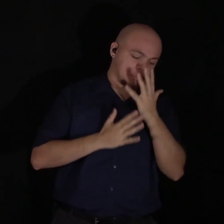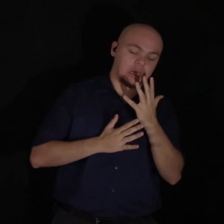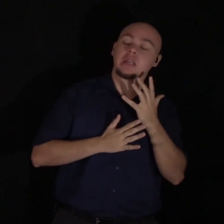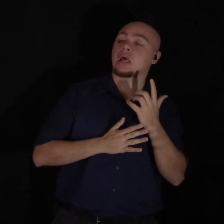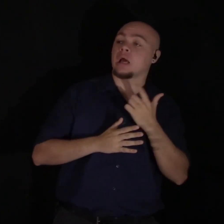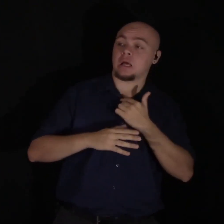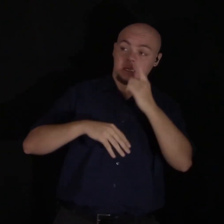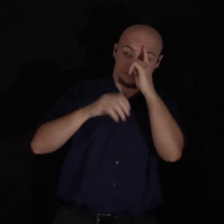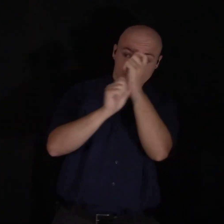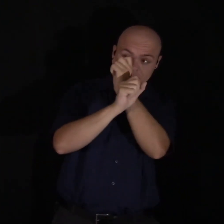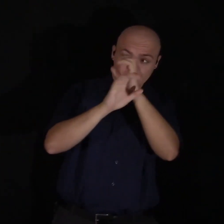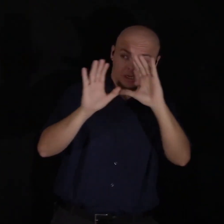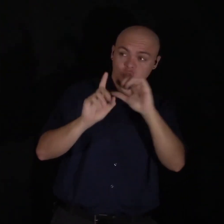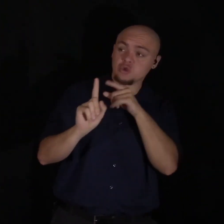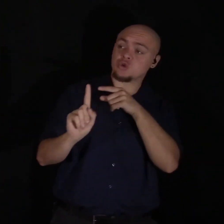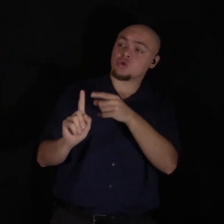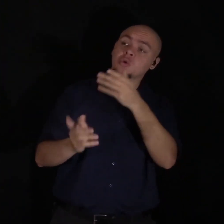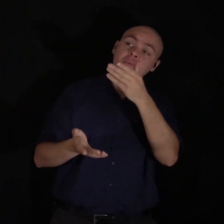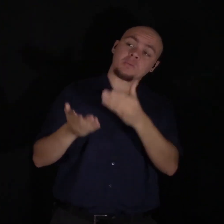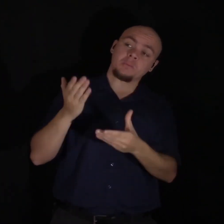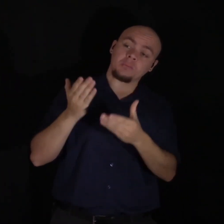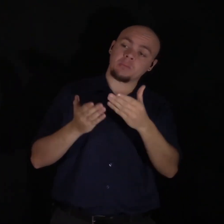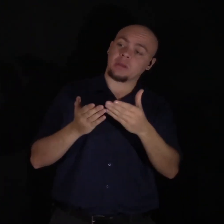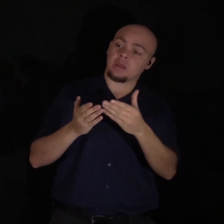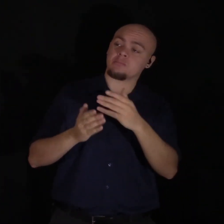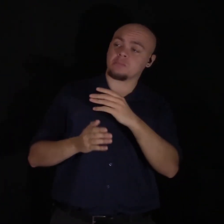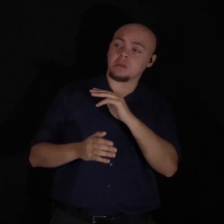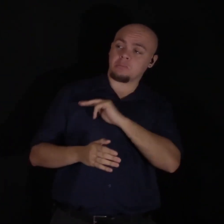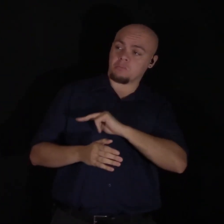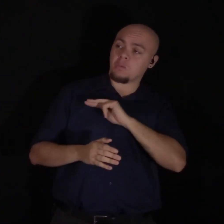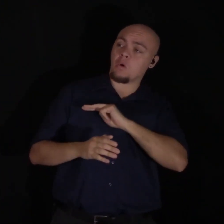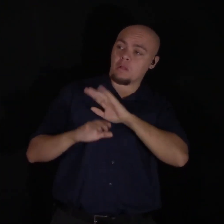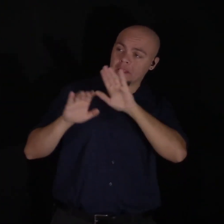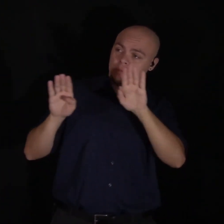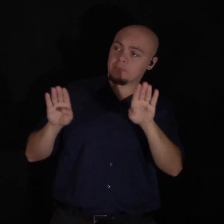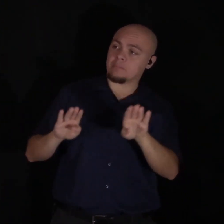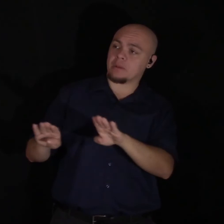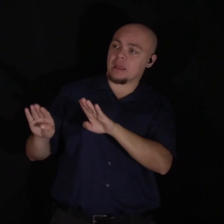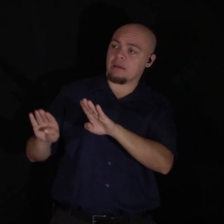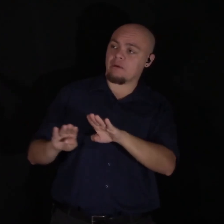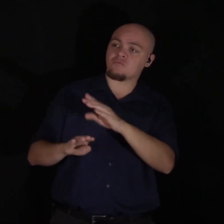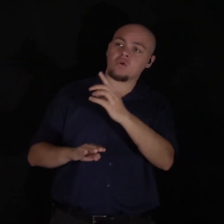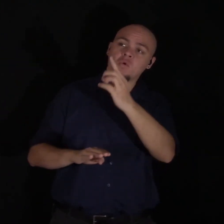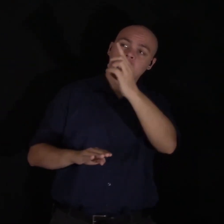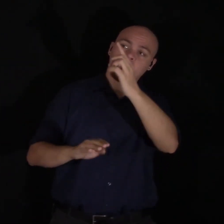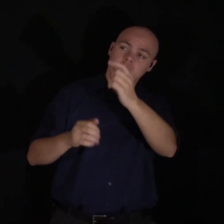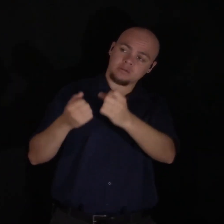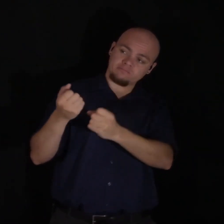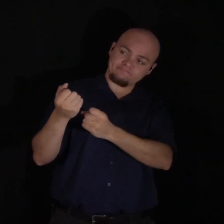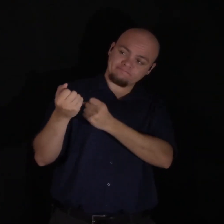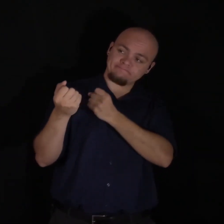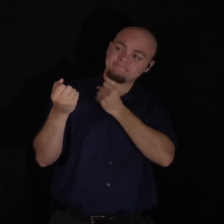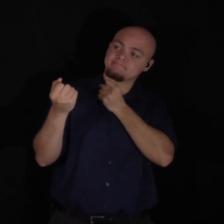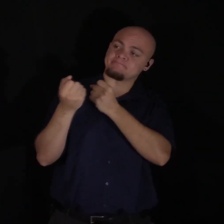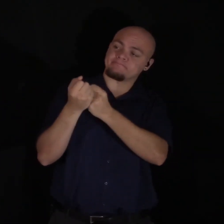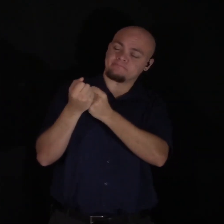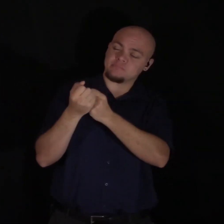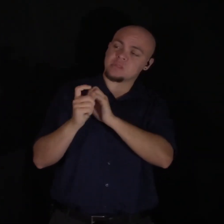that you may deduce an apt moral from my tale, one that may direct you if you succeed in your undertaking,